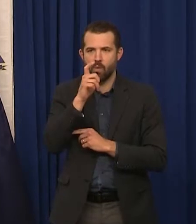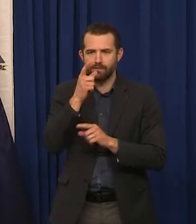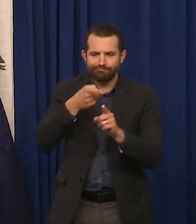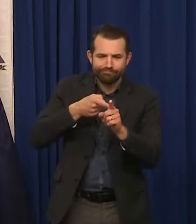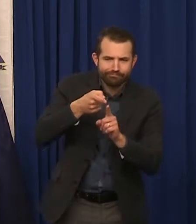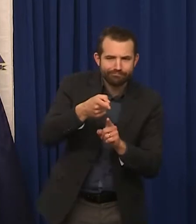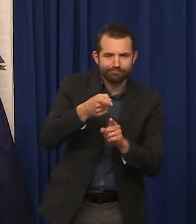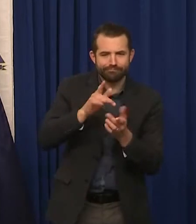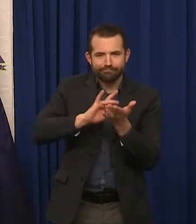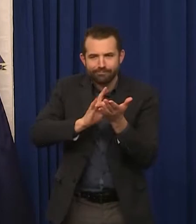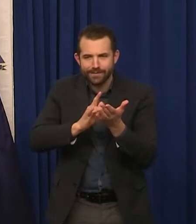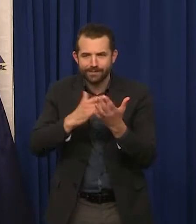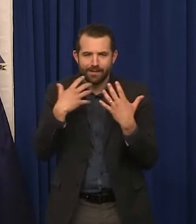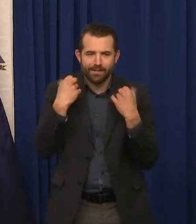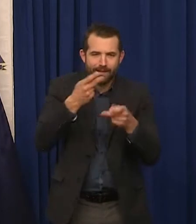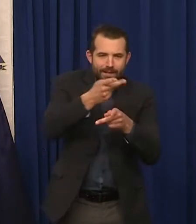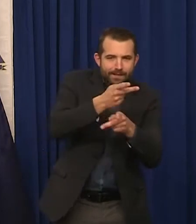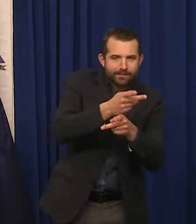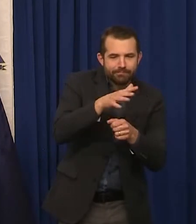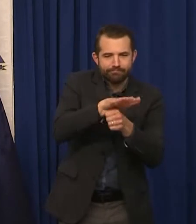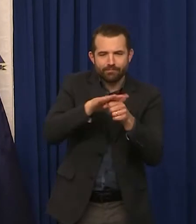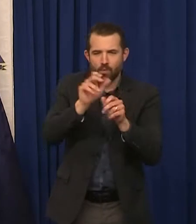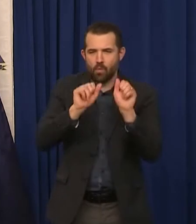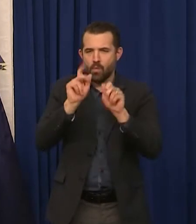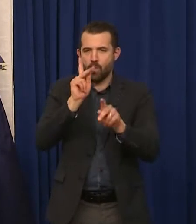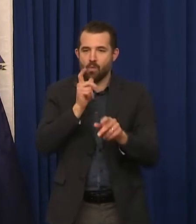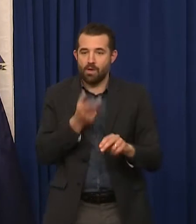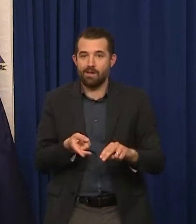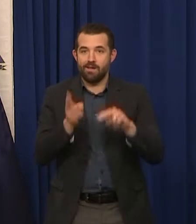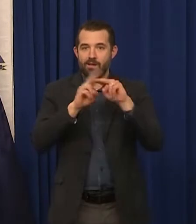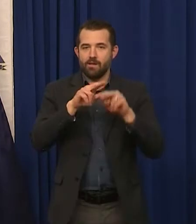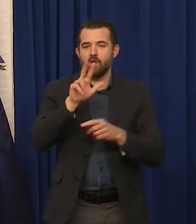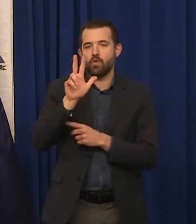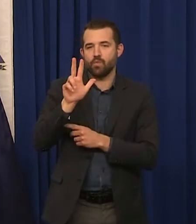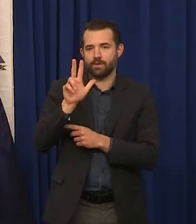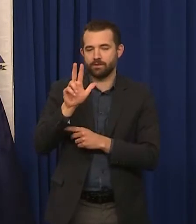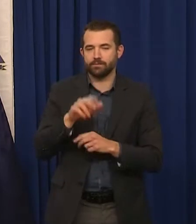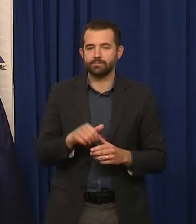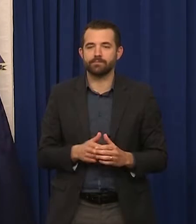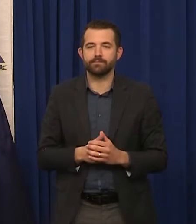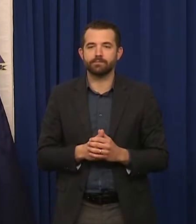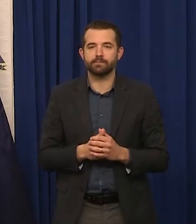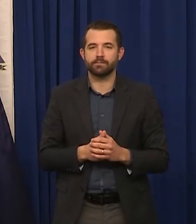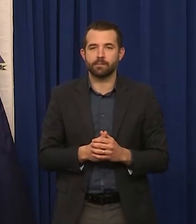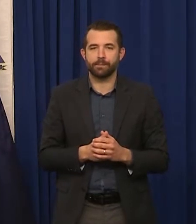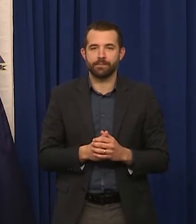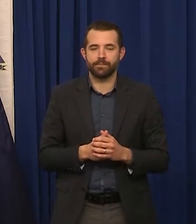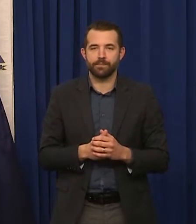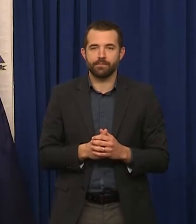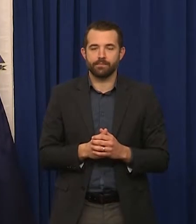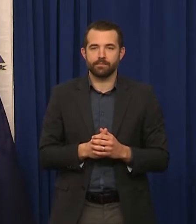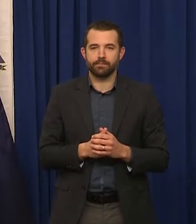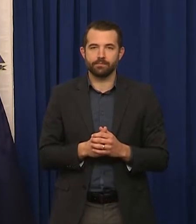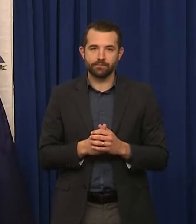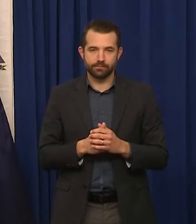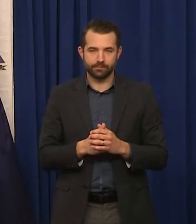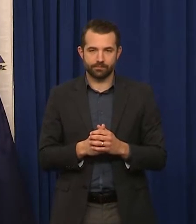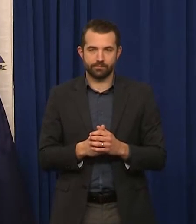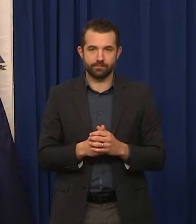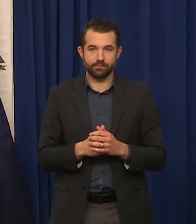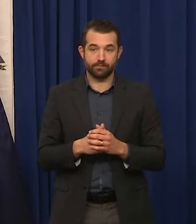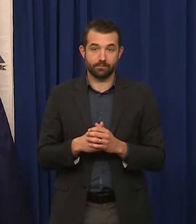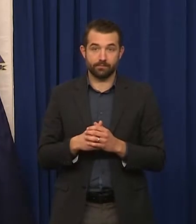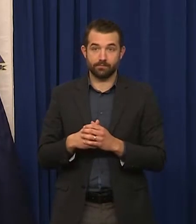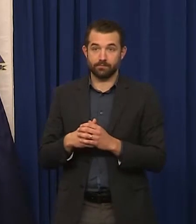by COVID-19, an increase of 3 since yesterday. Since beginning our work around